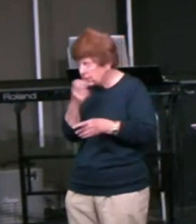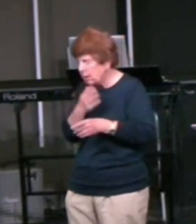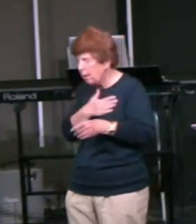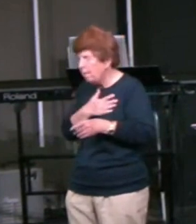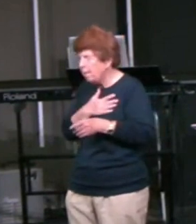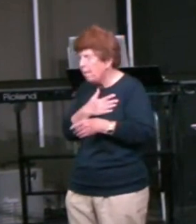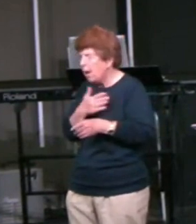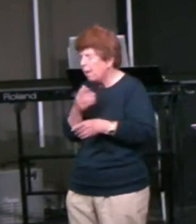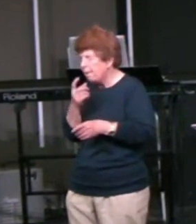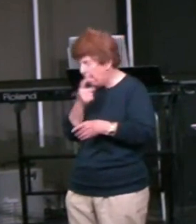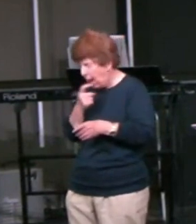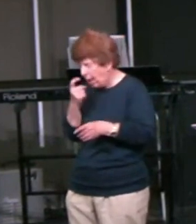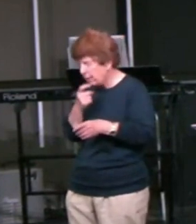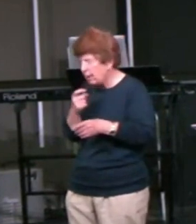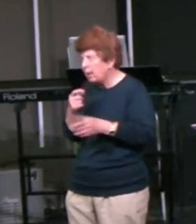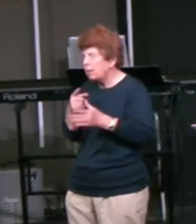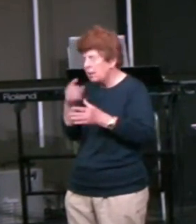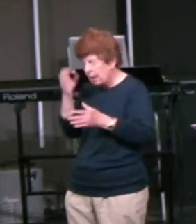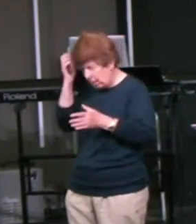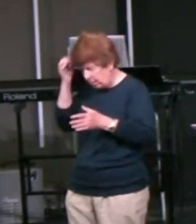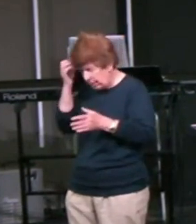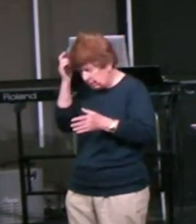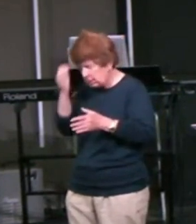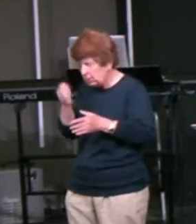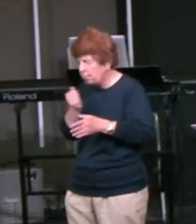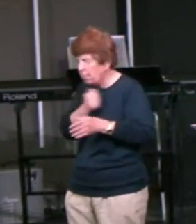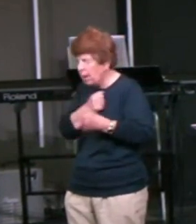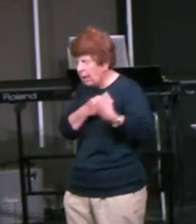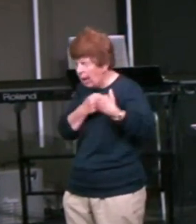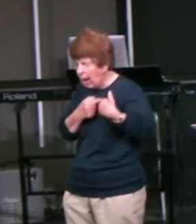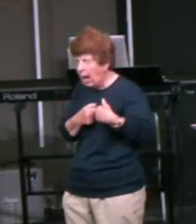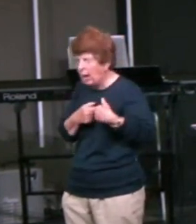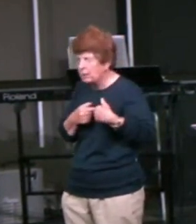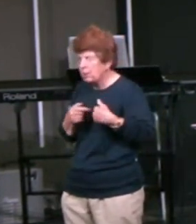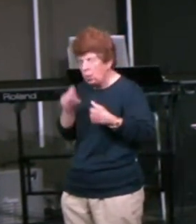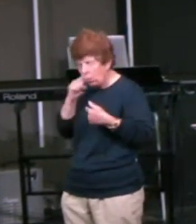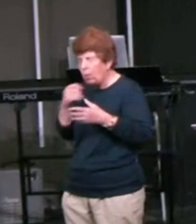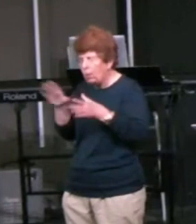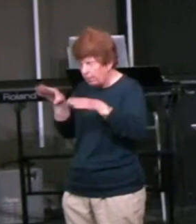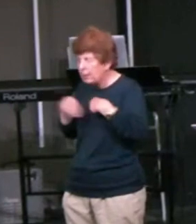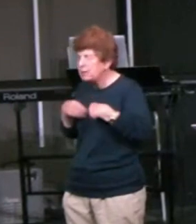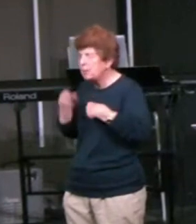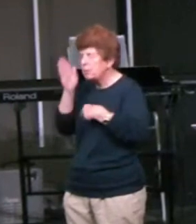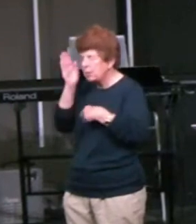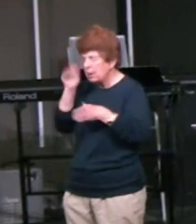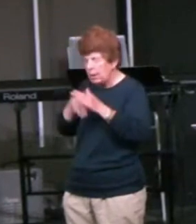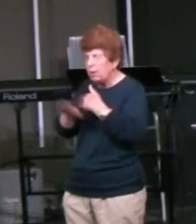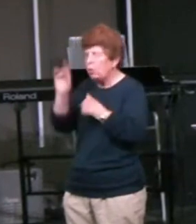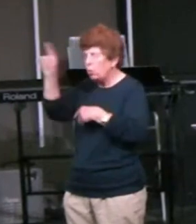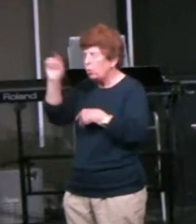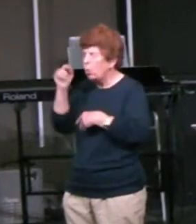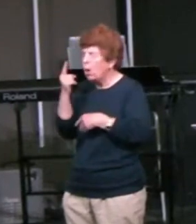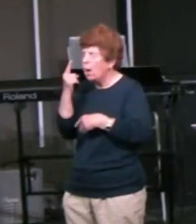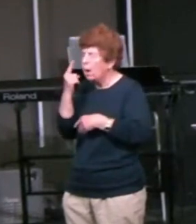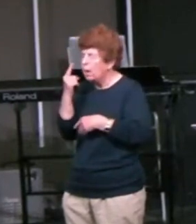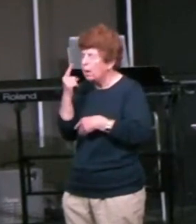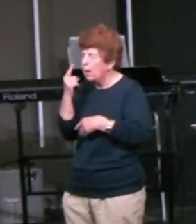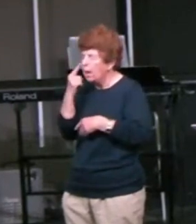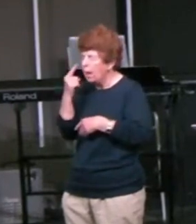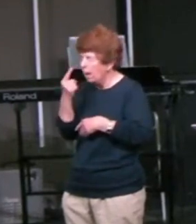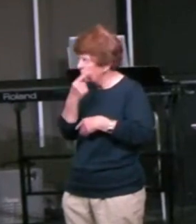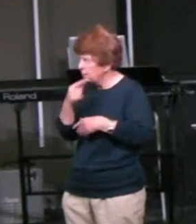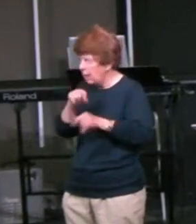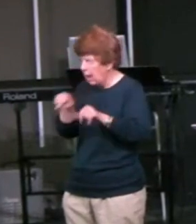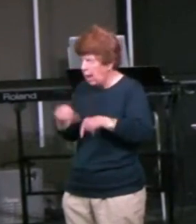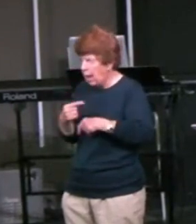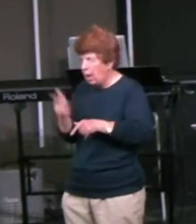the meditations and responses of our hearts would be acceptable in your sight, our